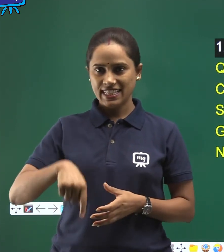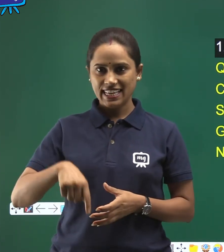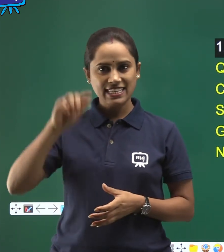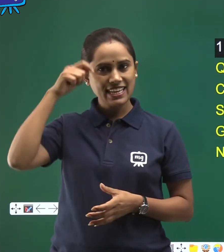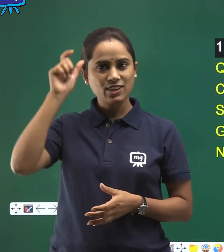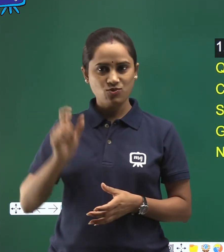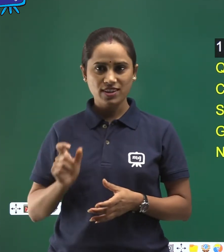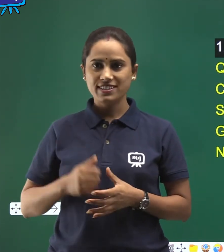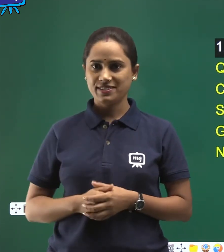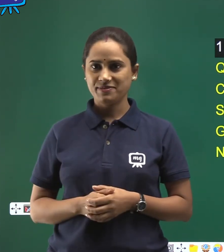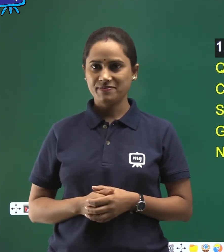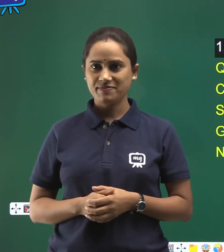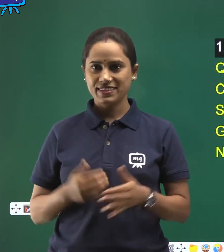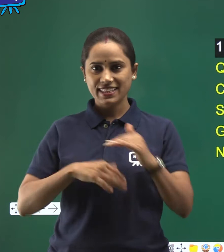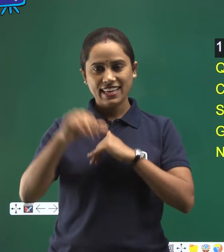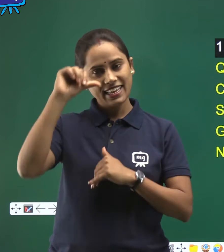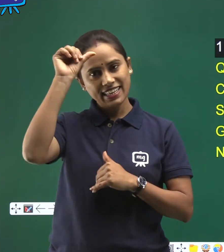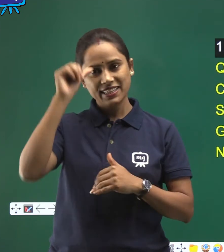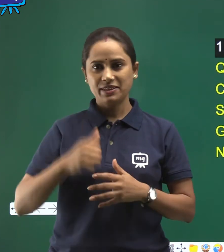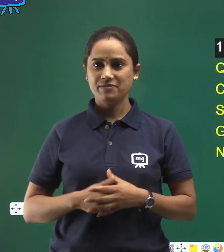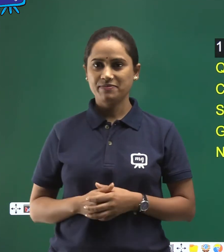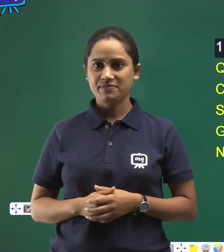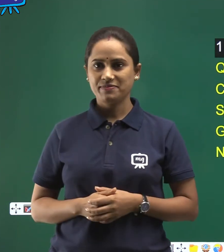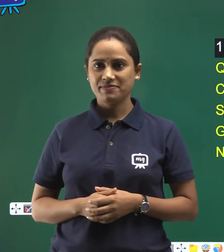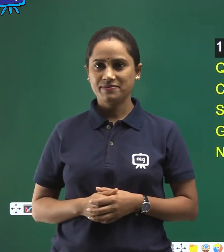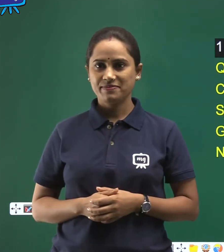English words in Hindi.